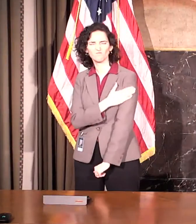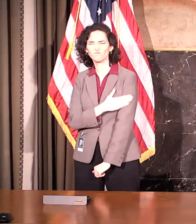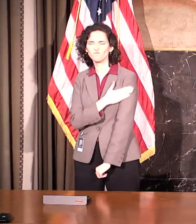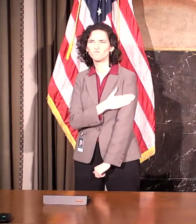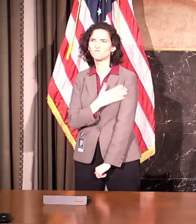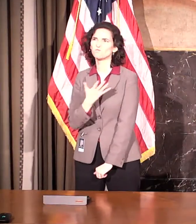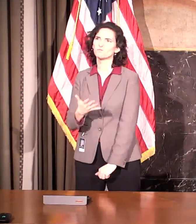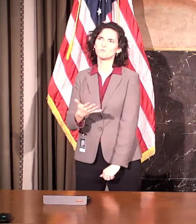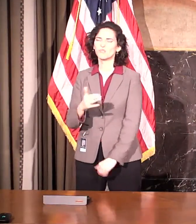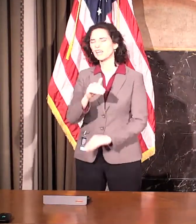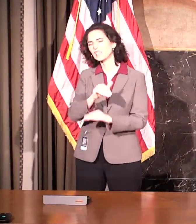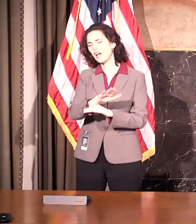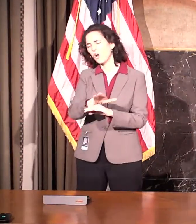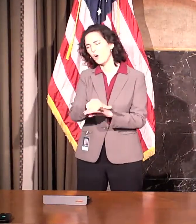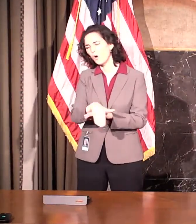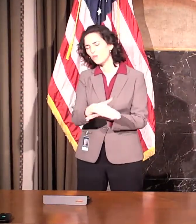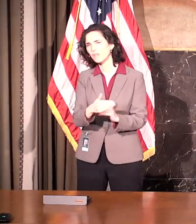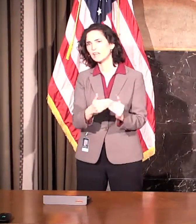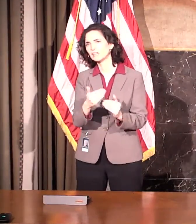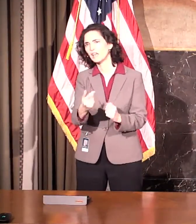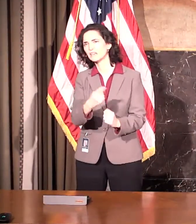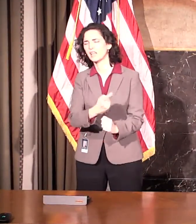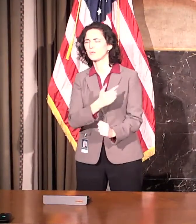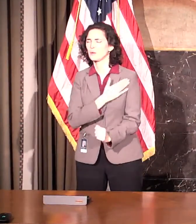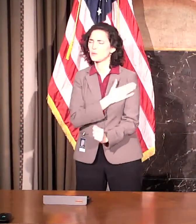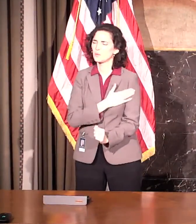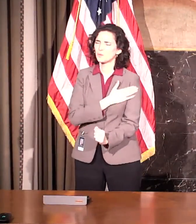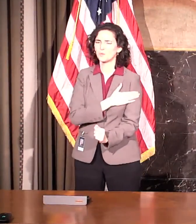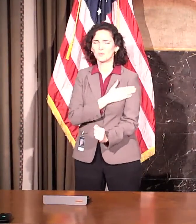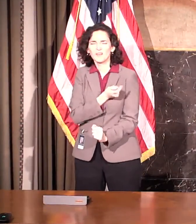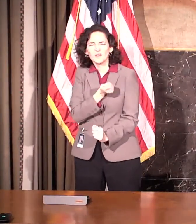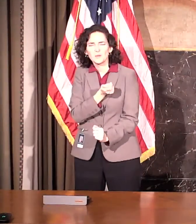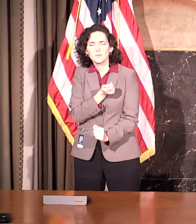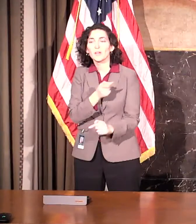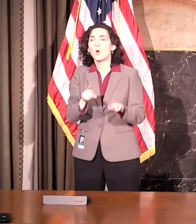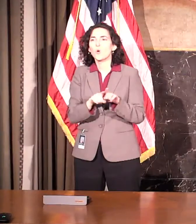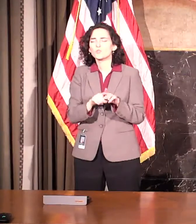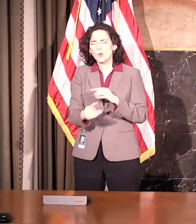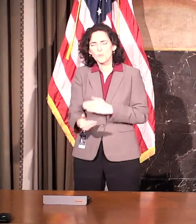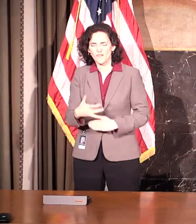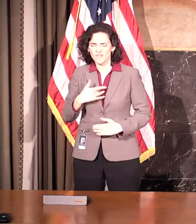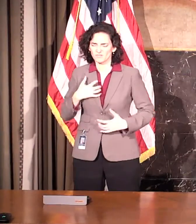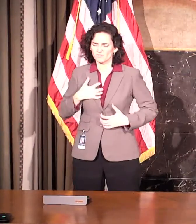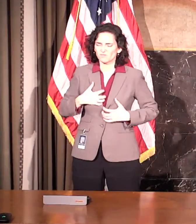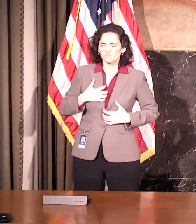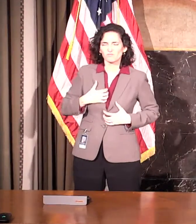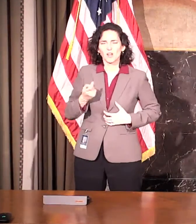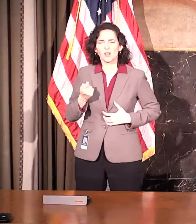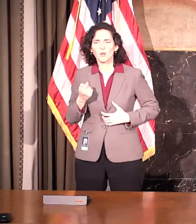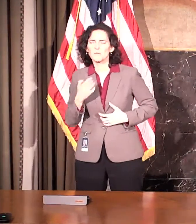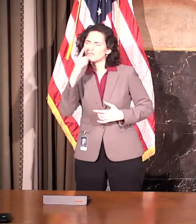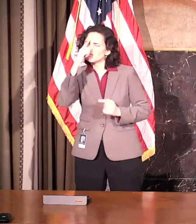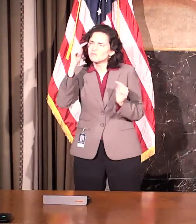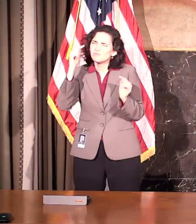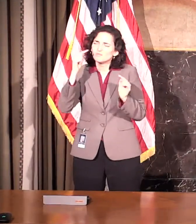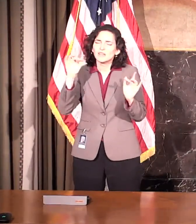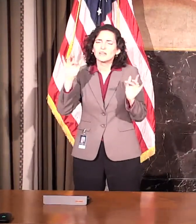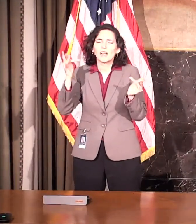for that night. The next day, I felt just a little bit crummy in the morning, a little bit of a headache.